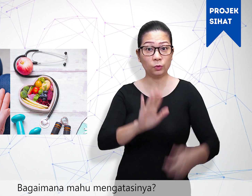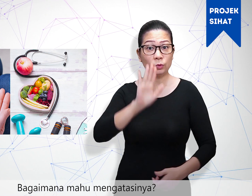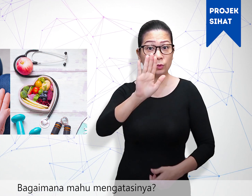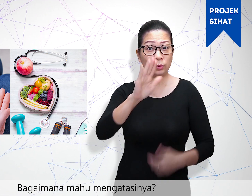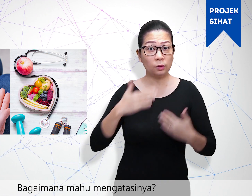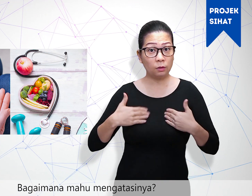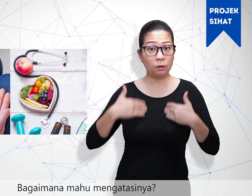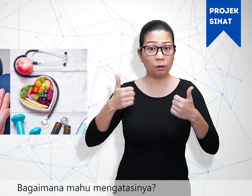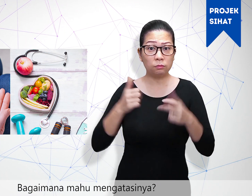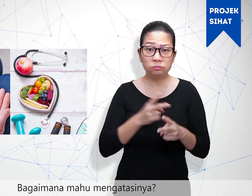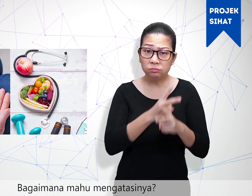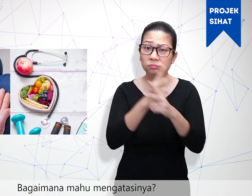and how to manage your health.